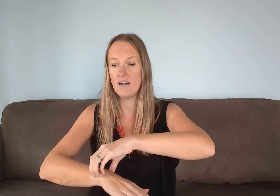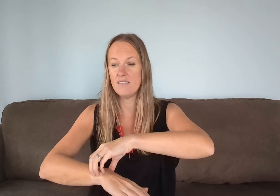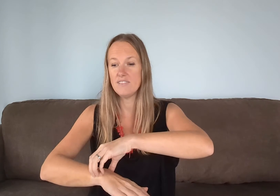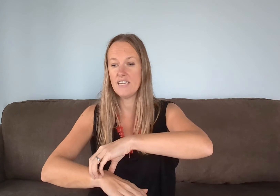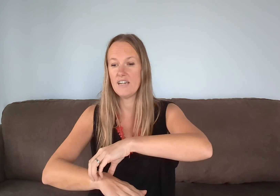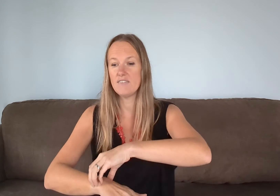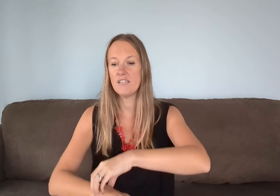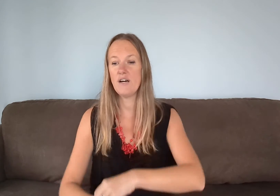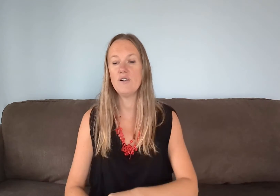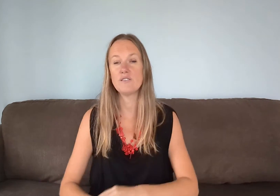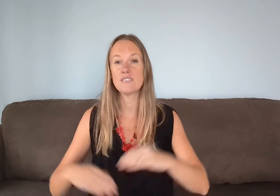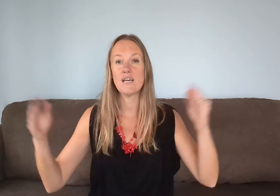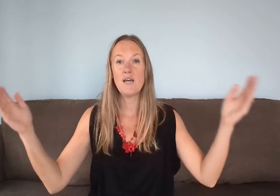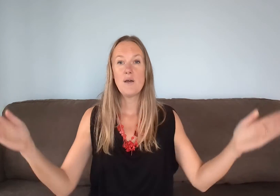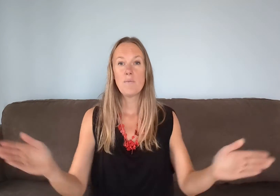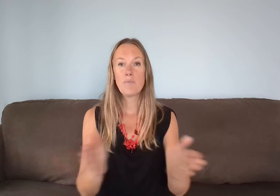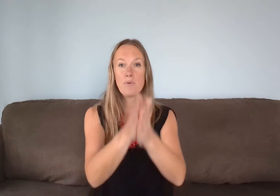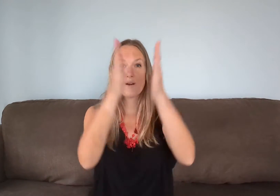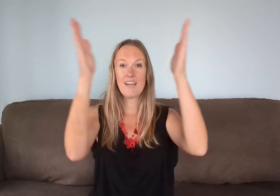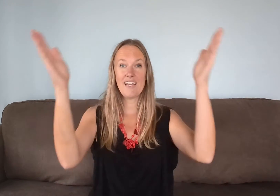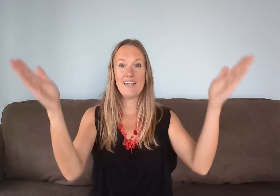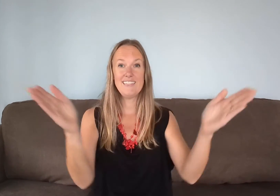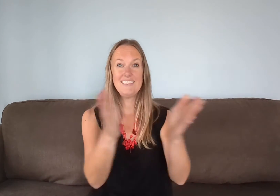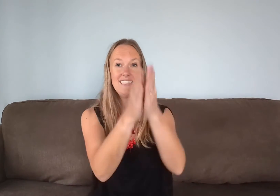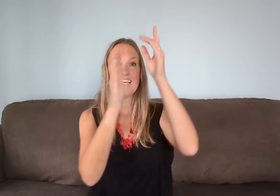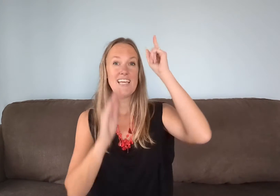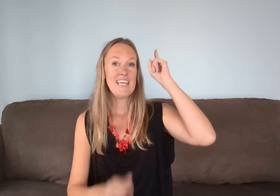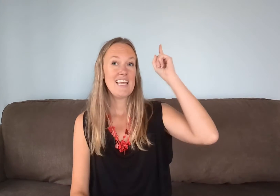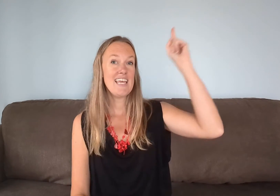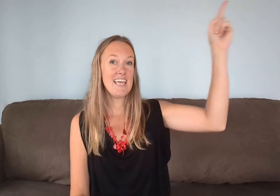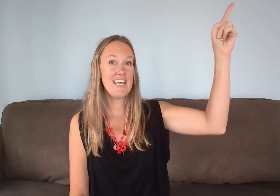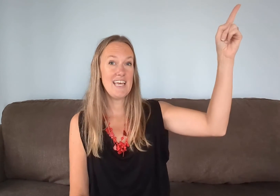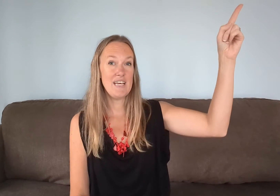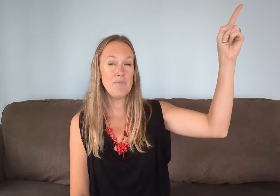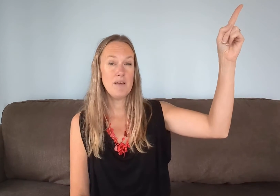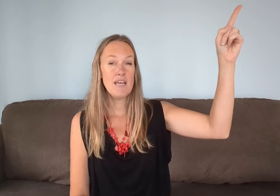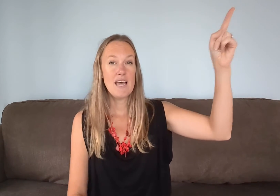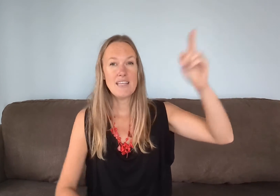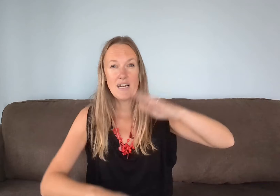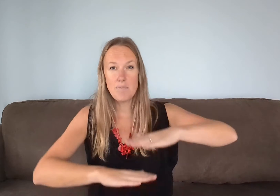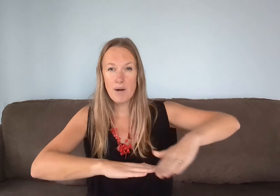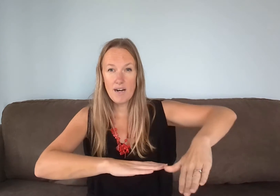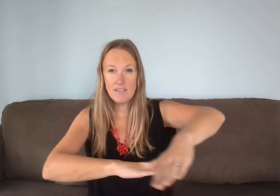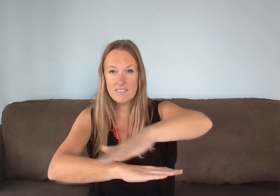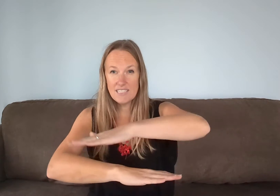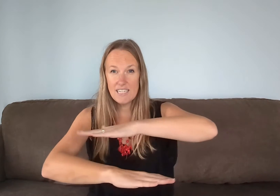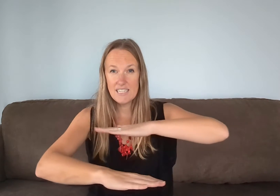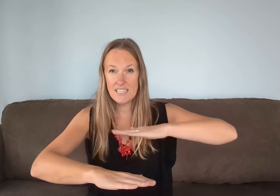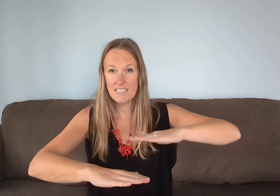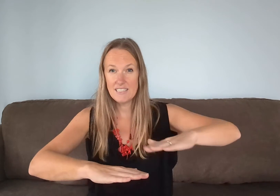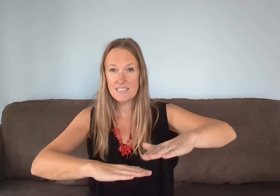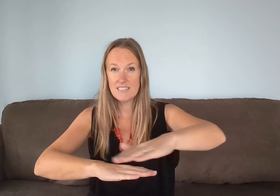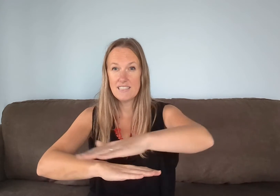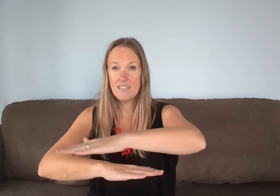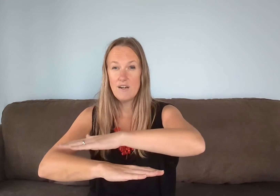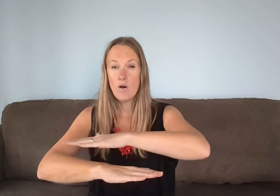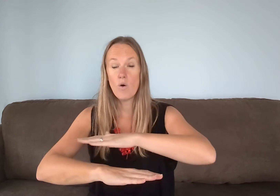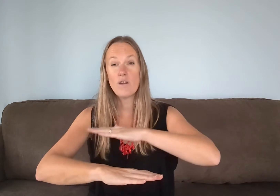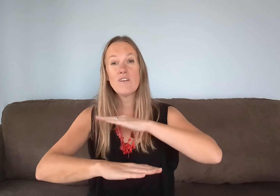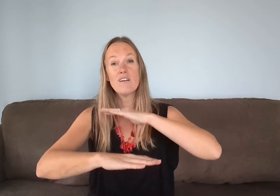above, ye heavenly hosts. Praise Him, and then above is like this. Or you could